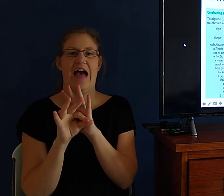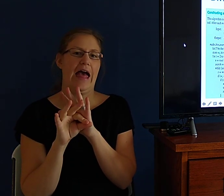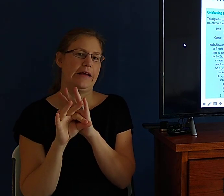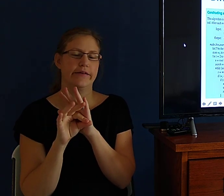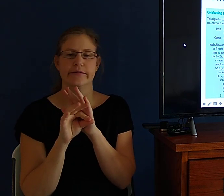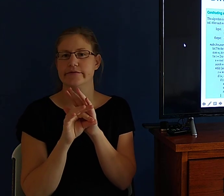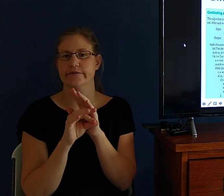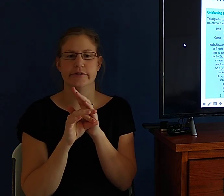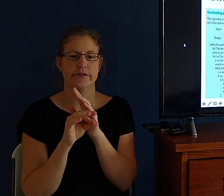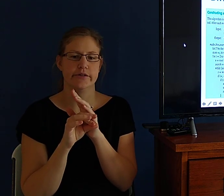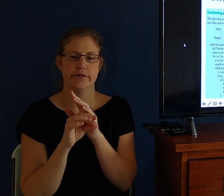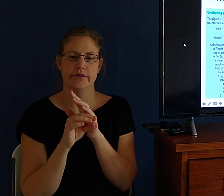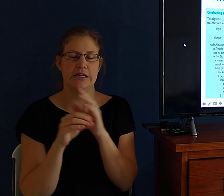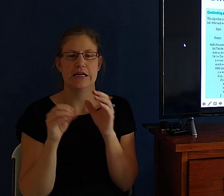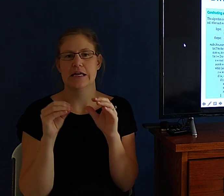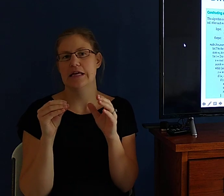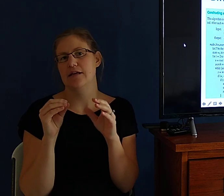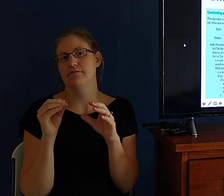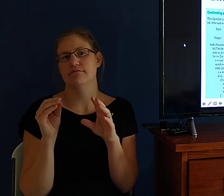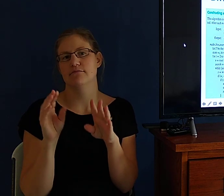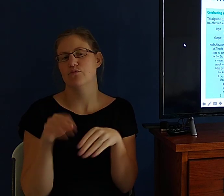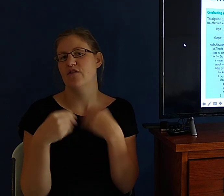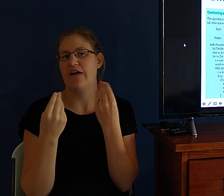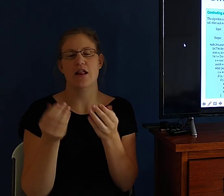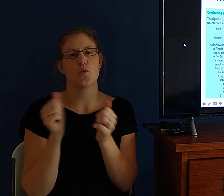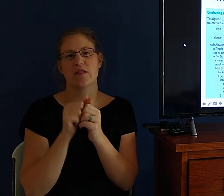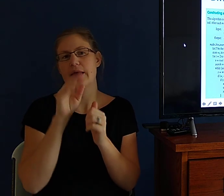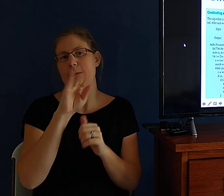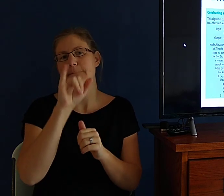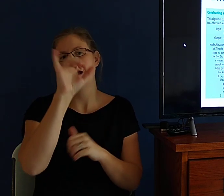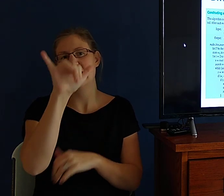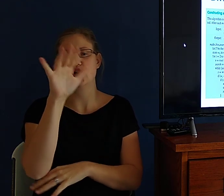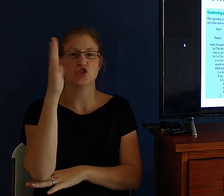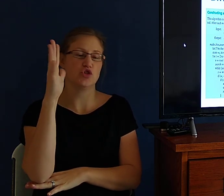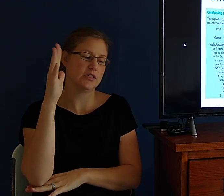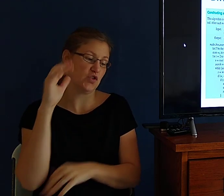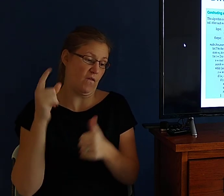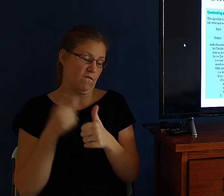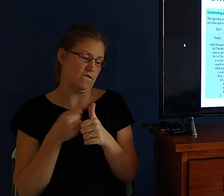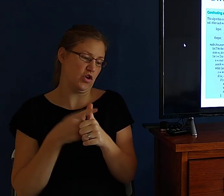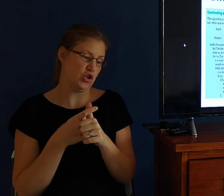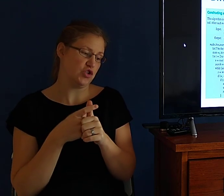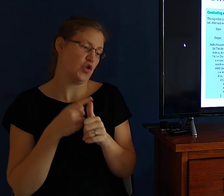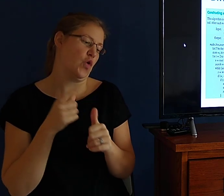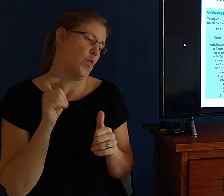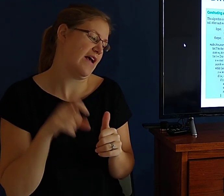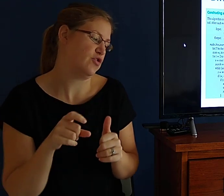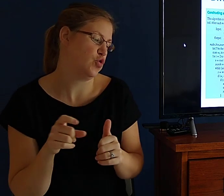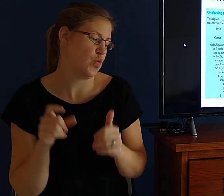it, or how to find it in a given binary tree. So basically, first we need to compare this data with the